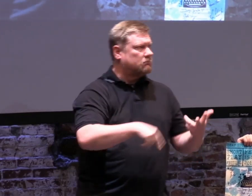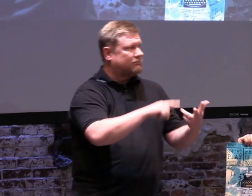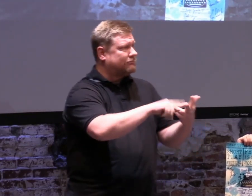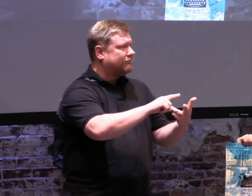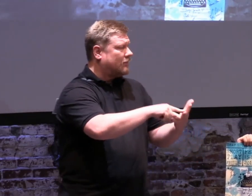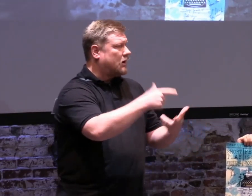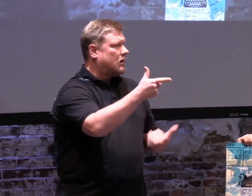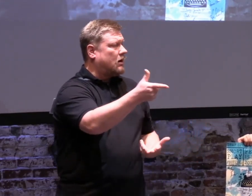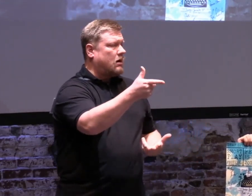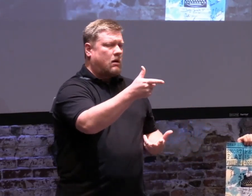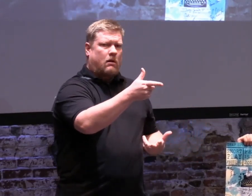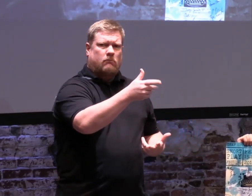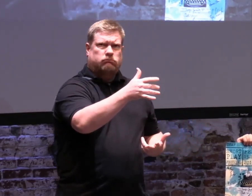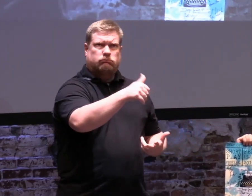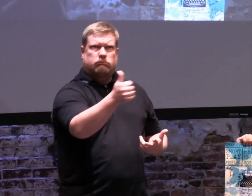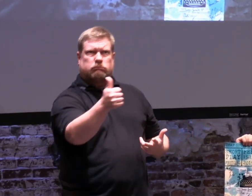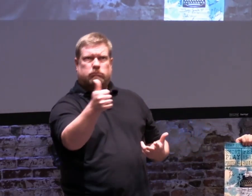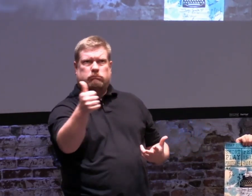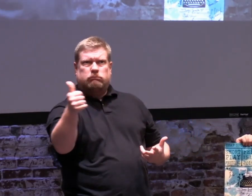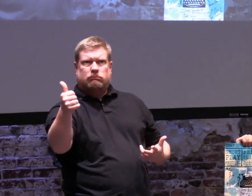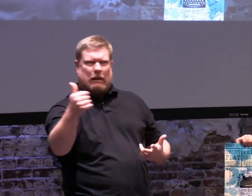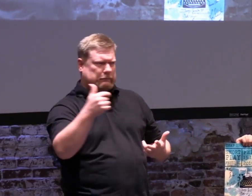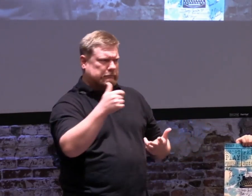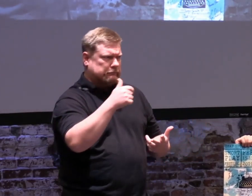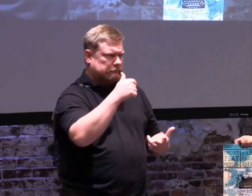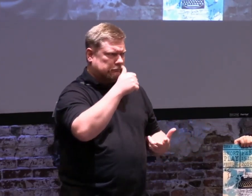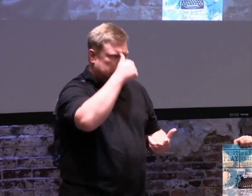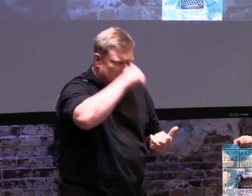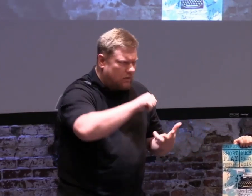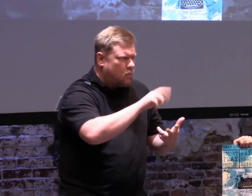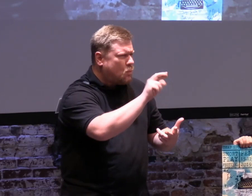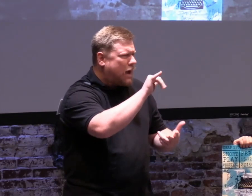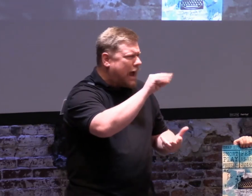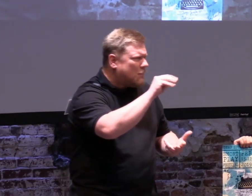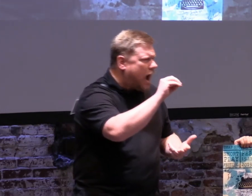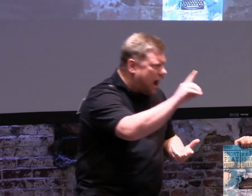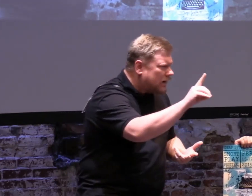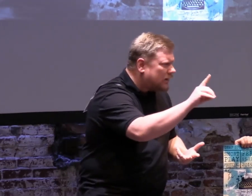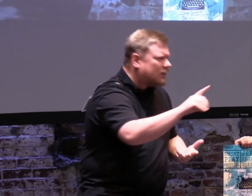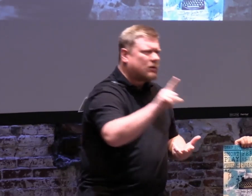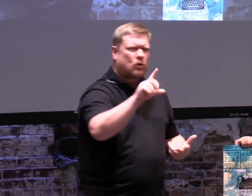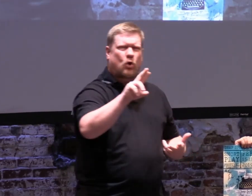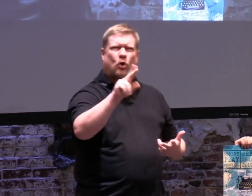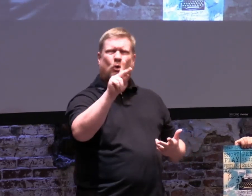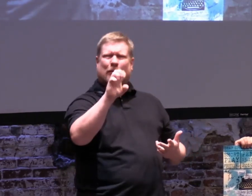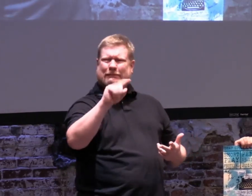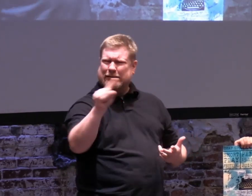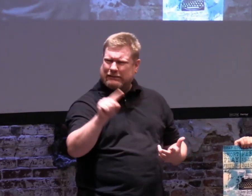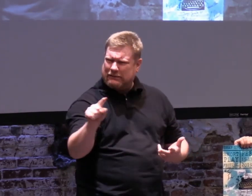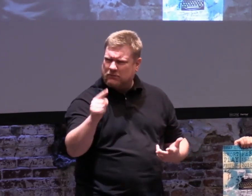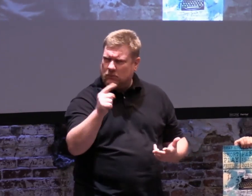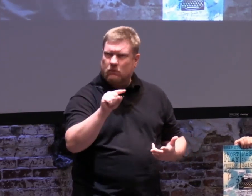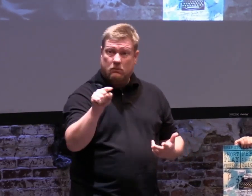Stephen Baldwin. Oh goodness, others. See the issue I'm trying to remember. So there are so